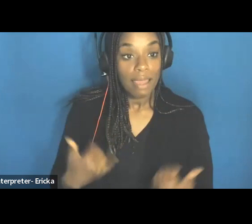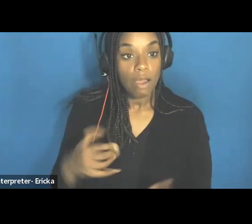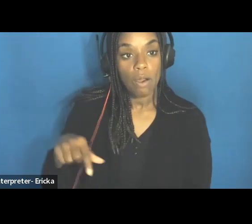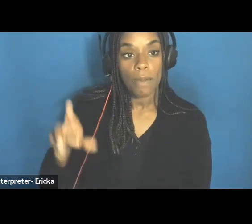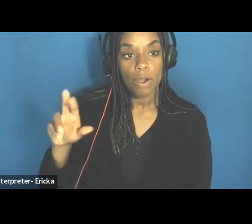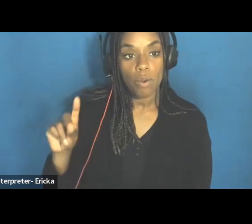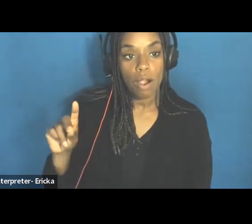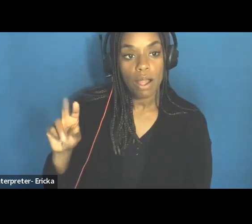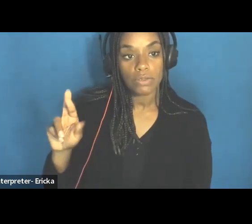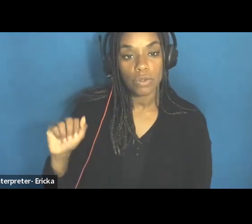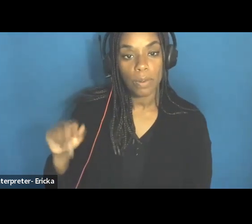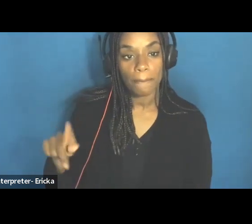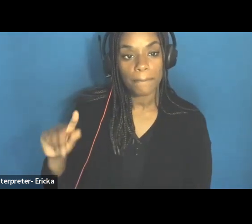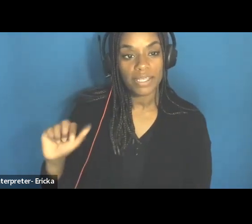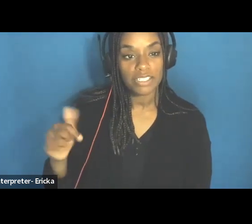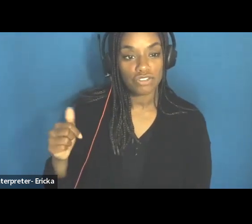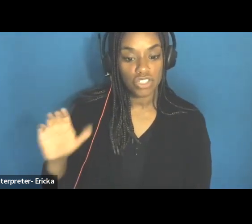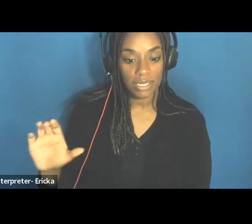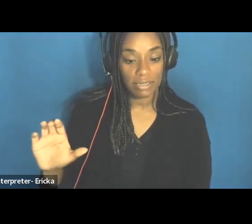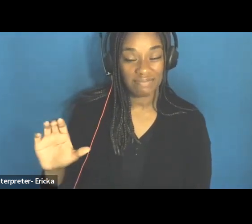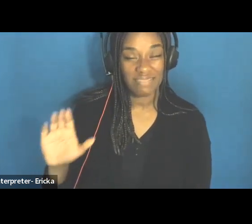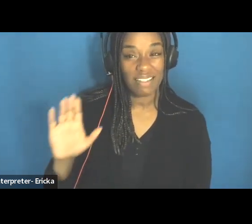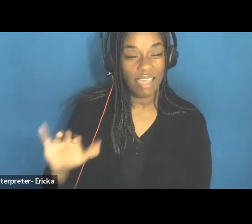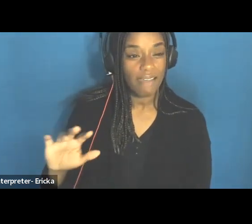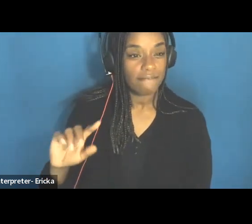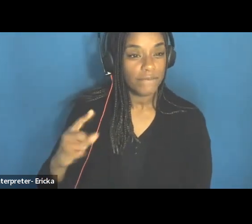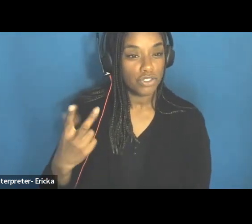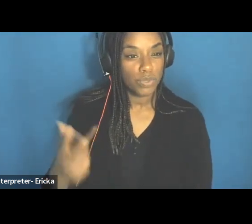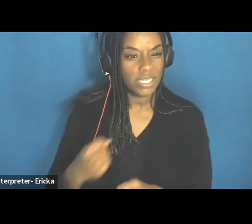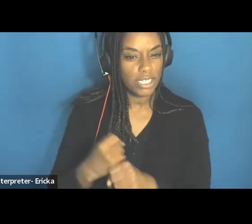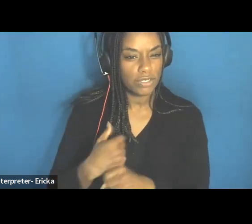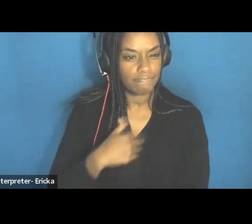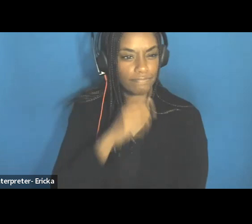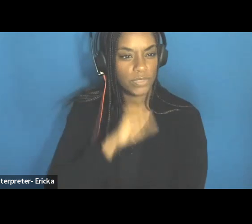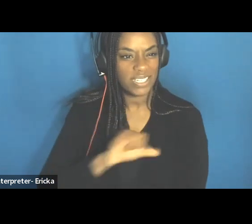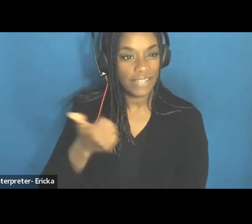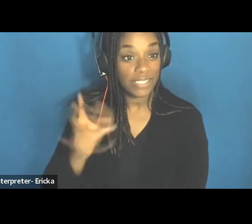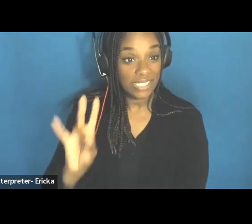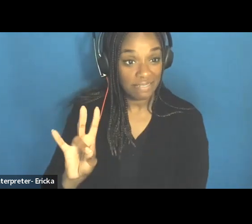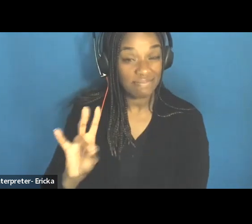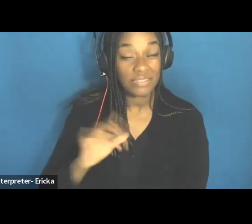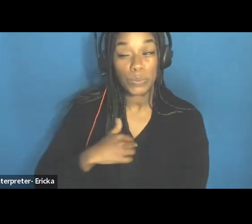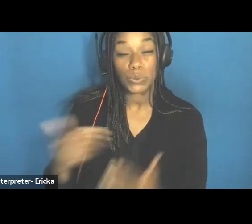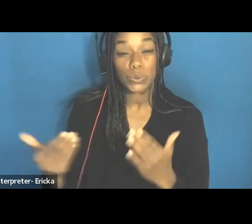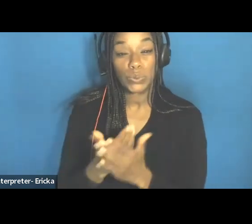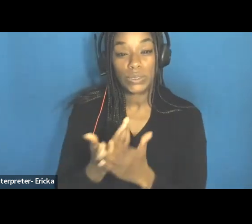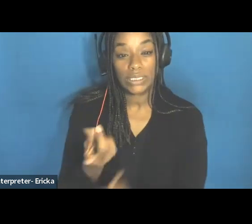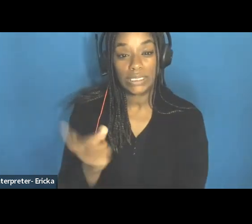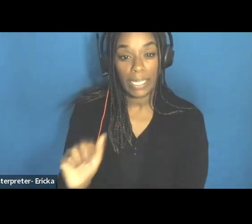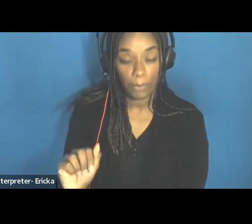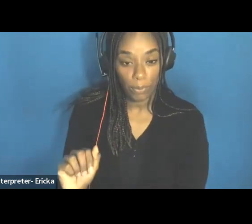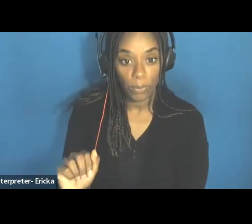life, then 17 years old, as a newly disabled, for all intents and